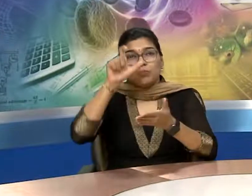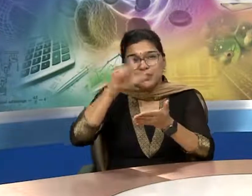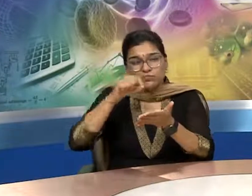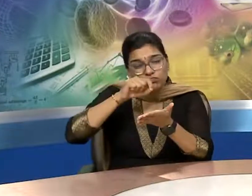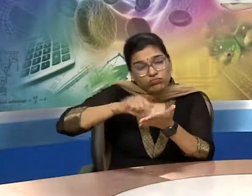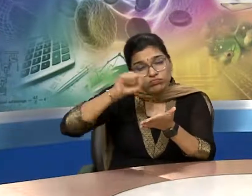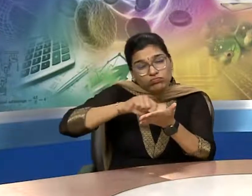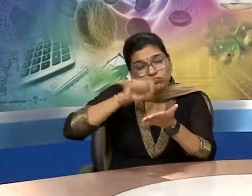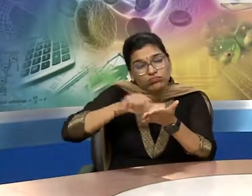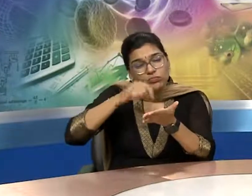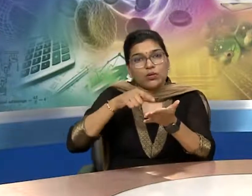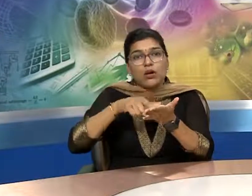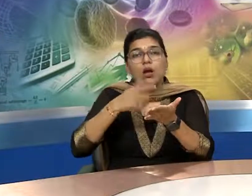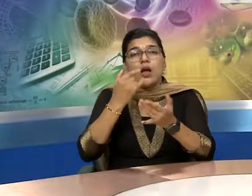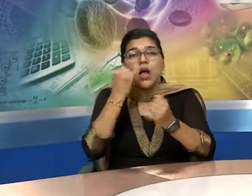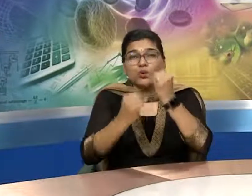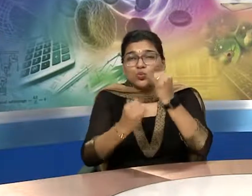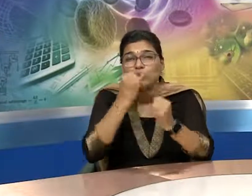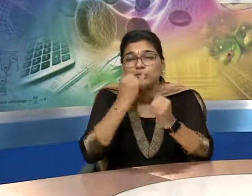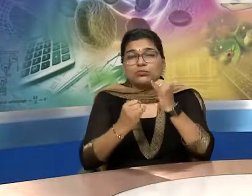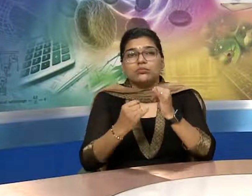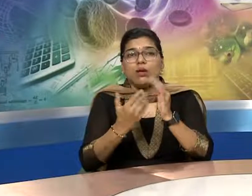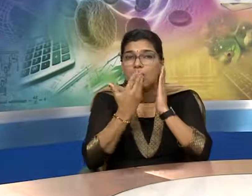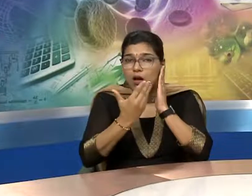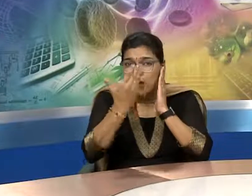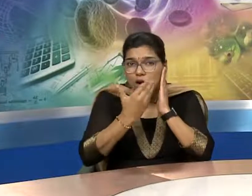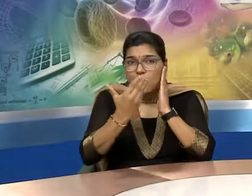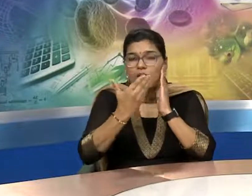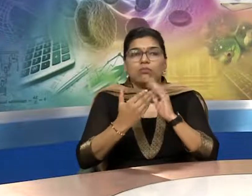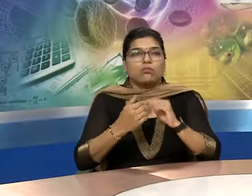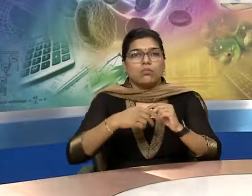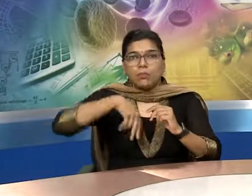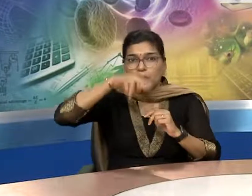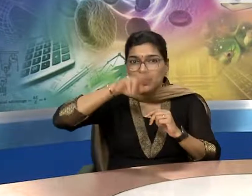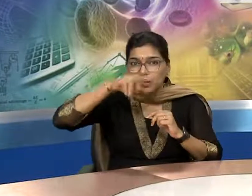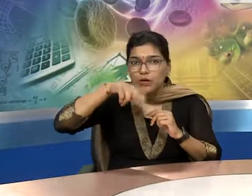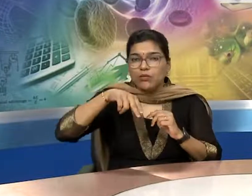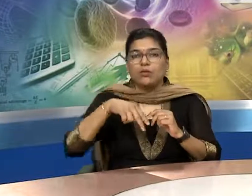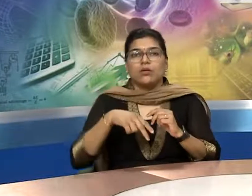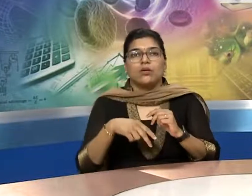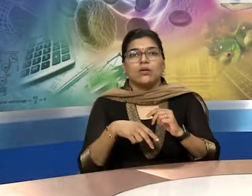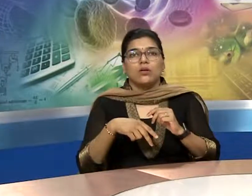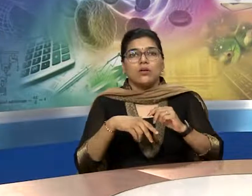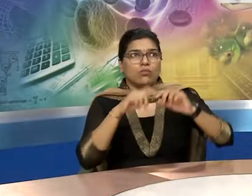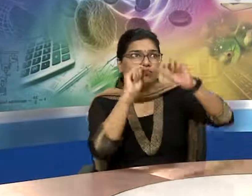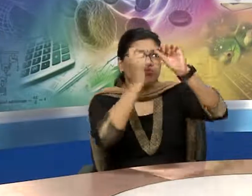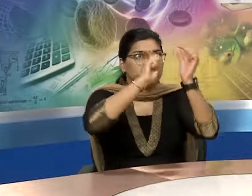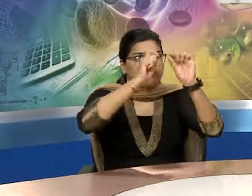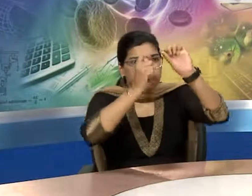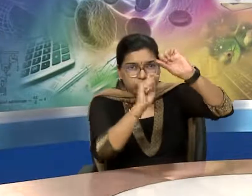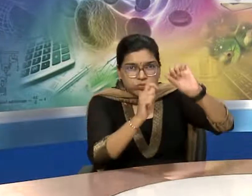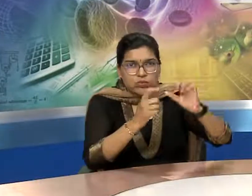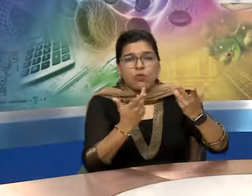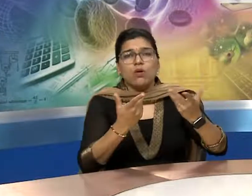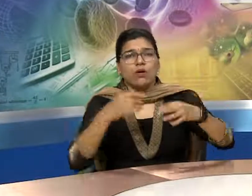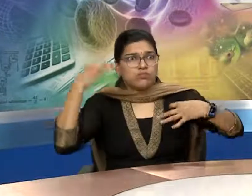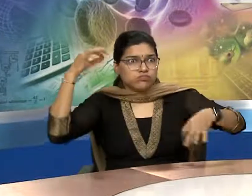Now this is also important, that why do we need libraries? Libraries preserves the literary